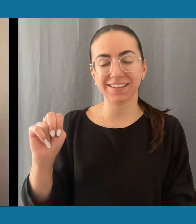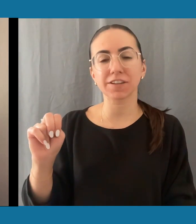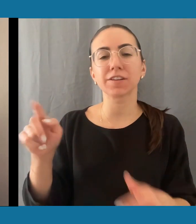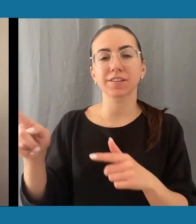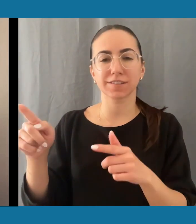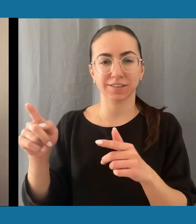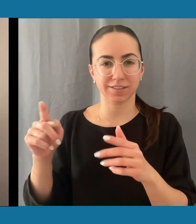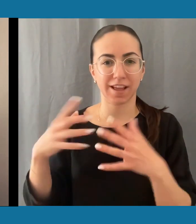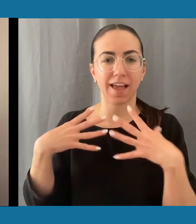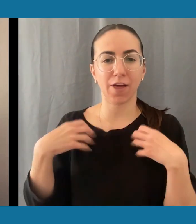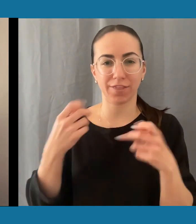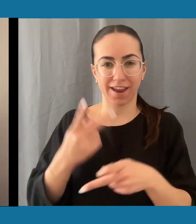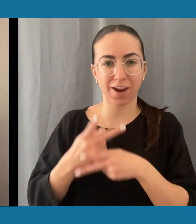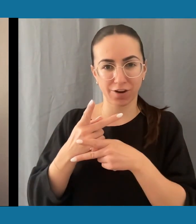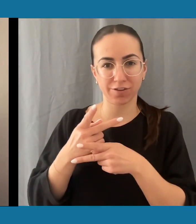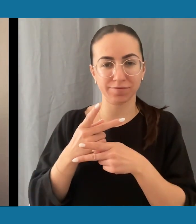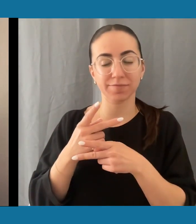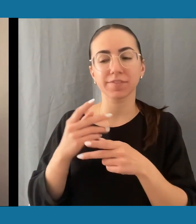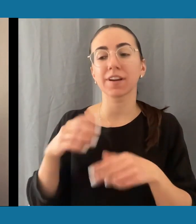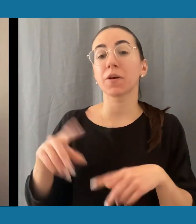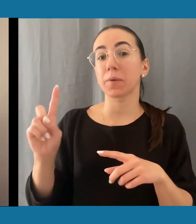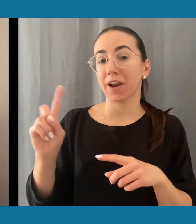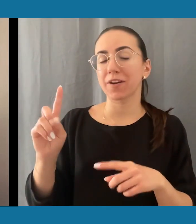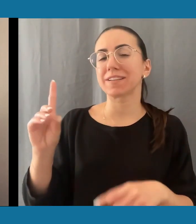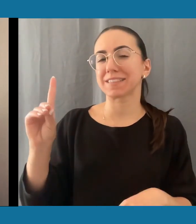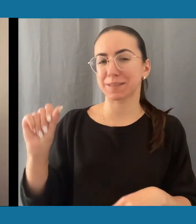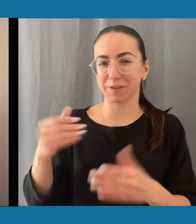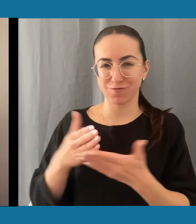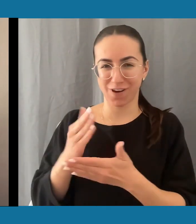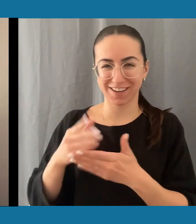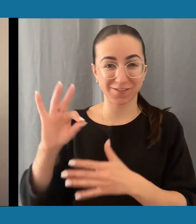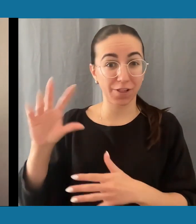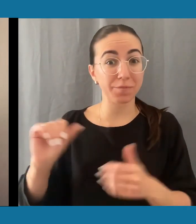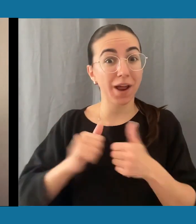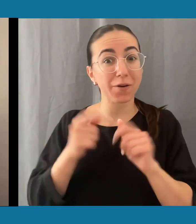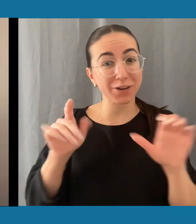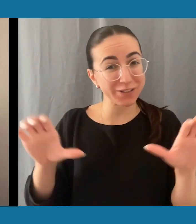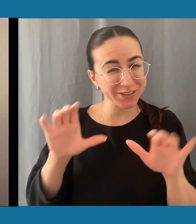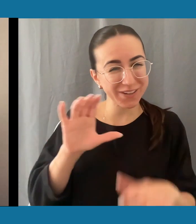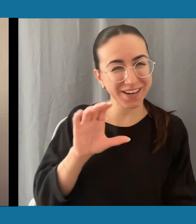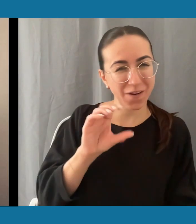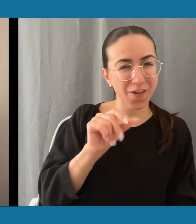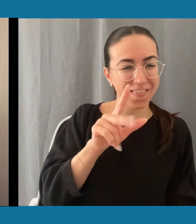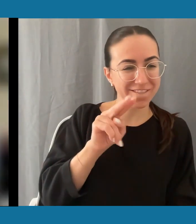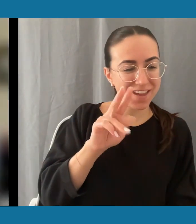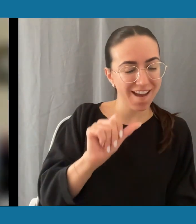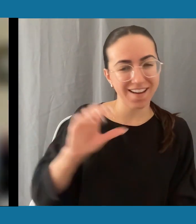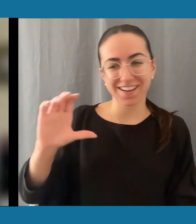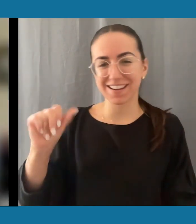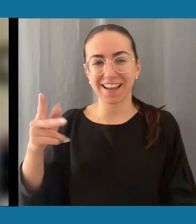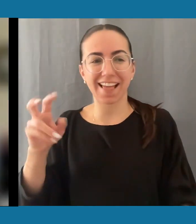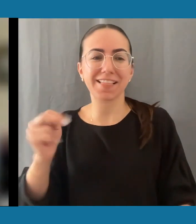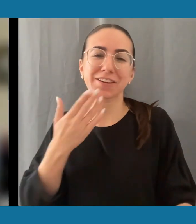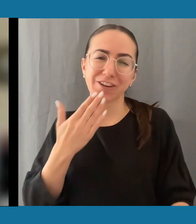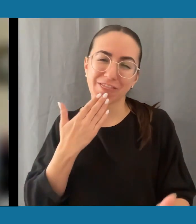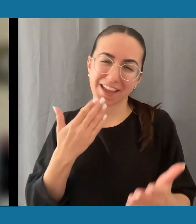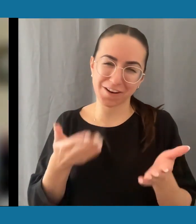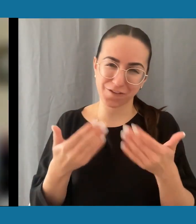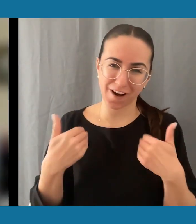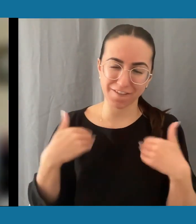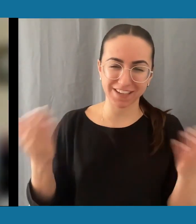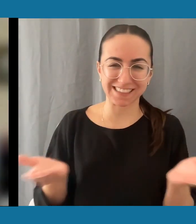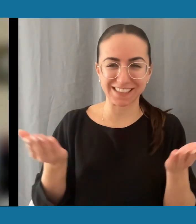Healthcare Services at Disability Rights Florida. How are you doing, Olivia and Caitlin? Good, thank you. Thanks for having